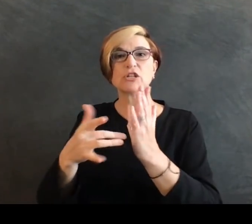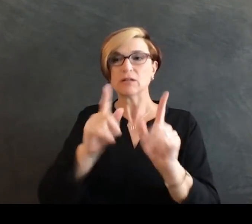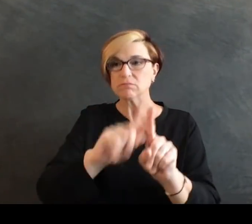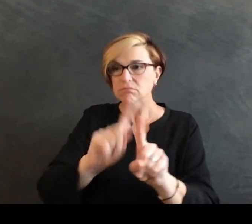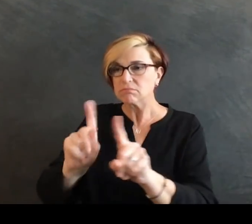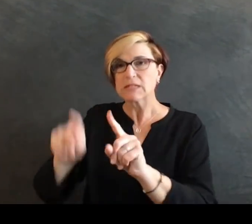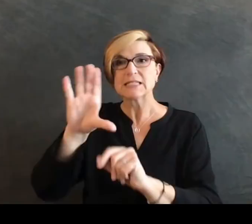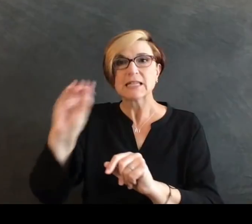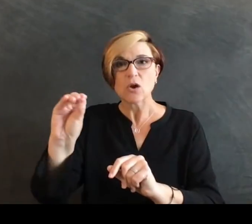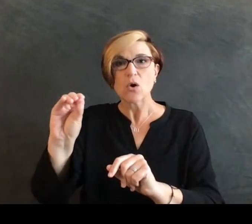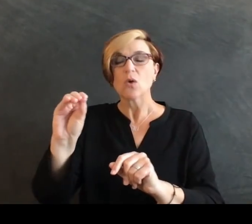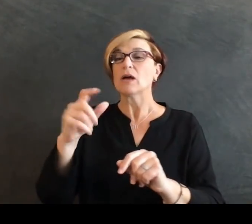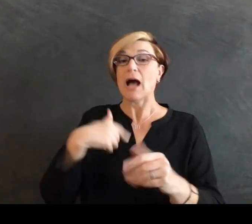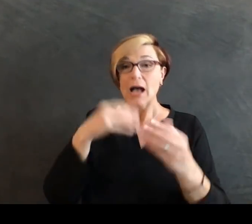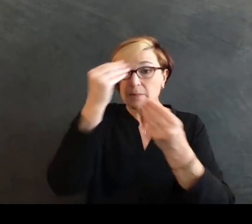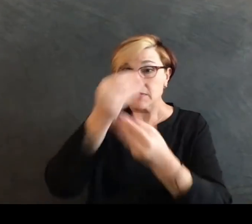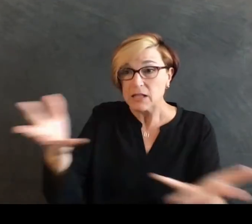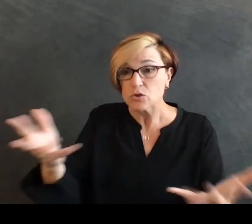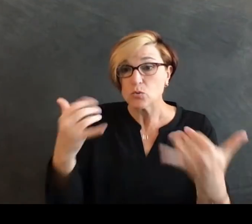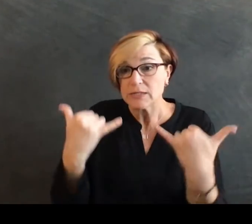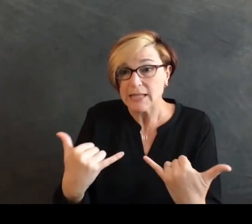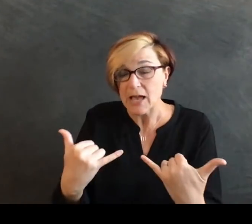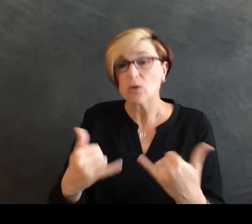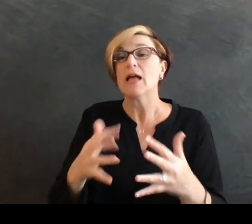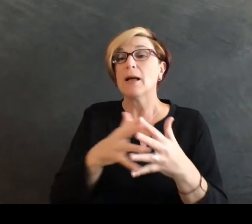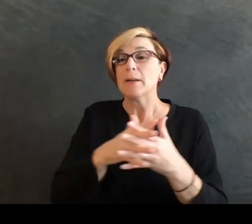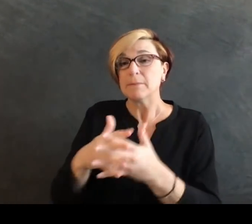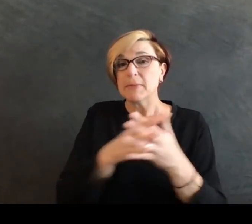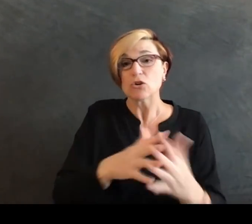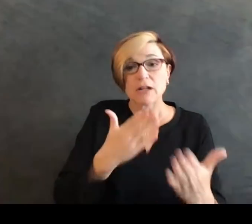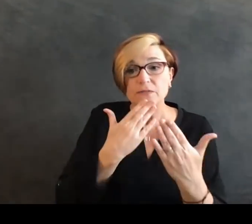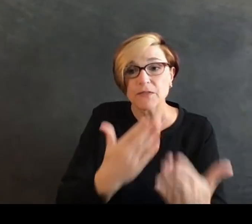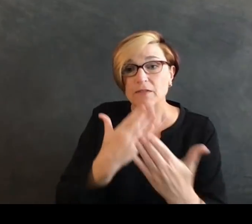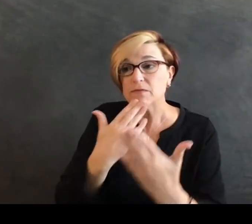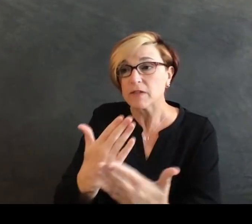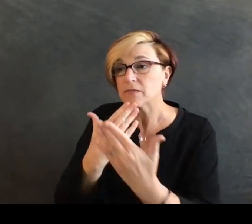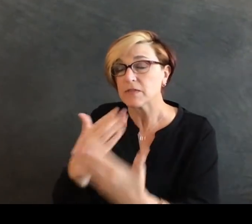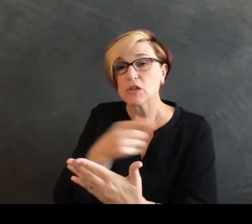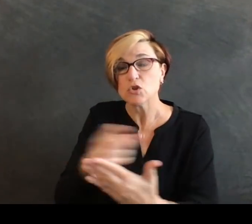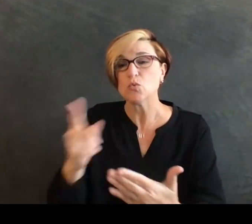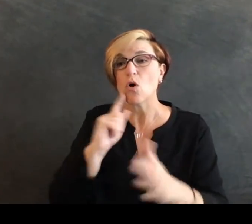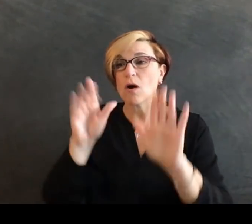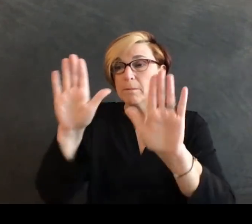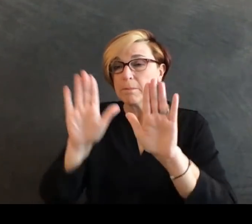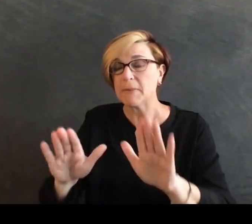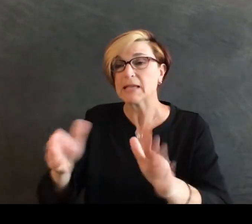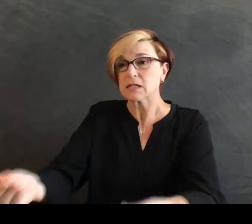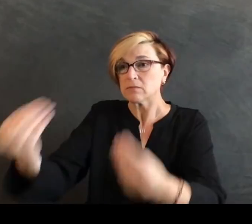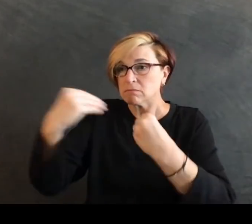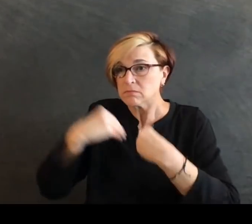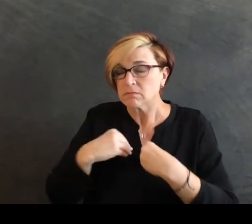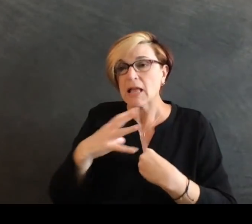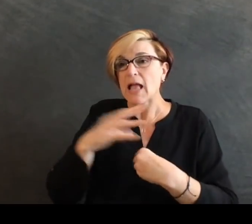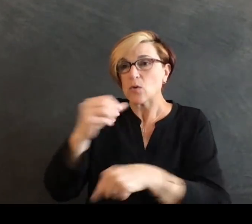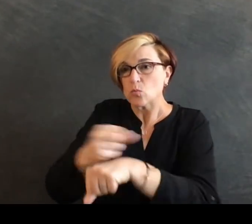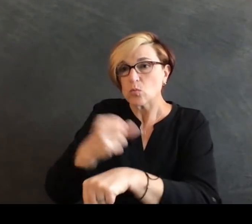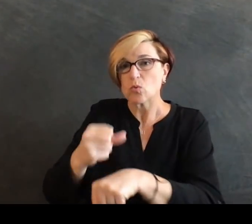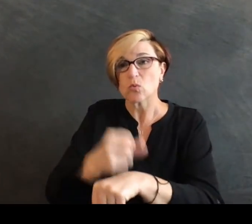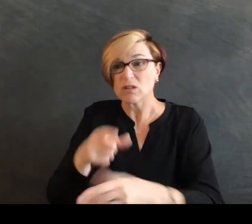grateful to you and what you've done. Amazing job you've done, and we thank you very much. I'd like you to come up and say a